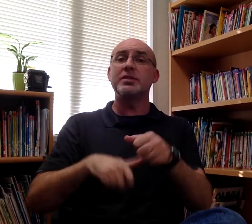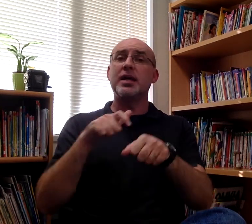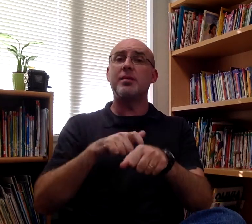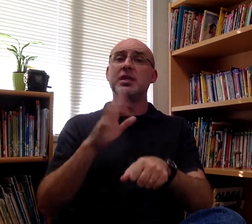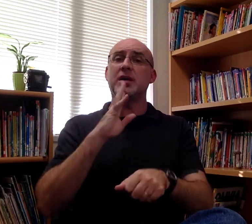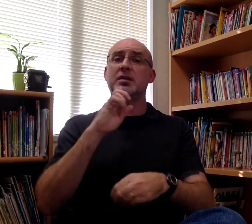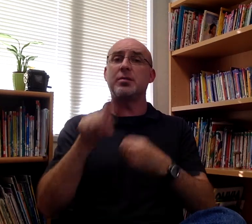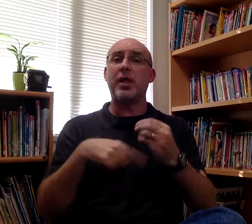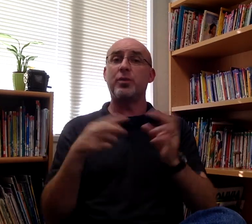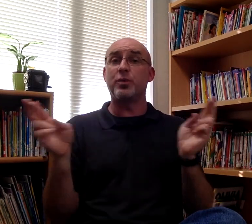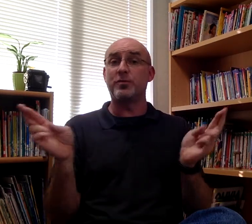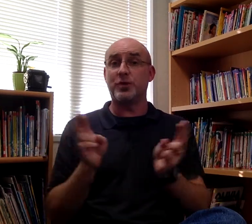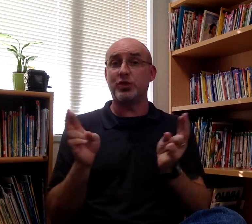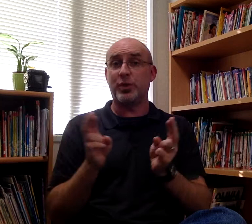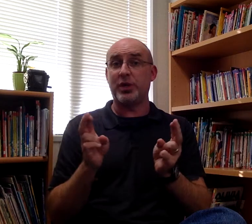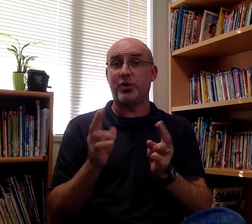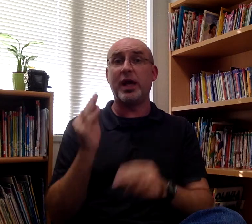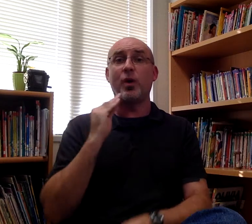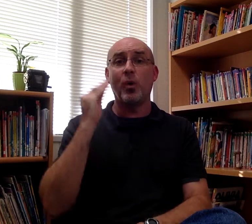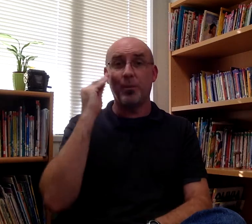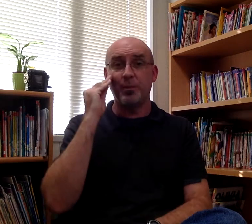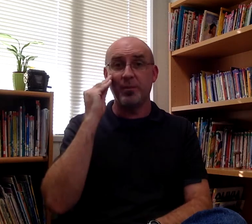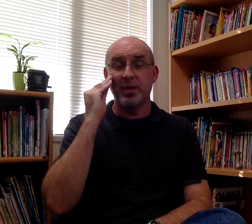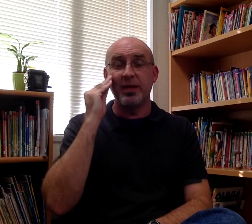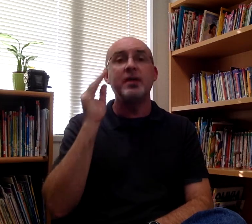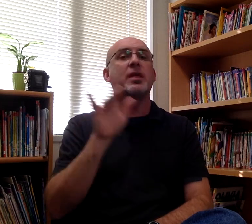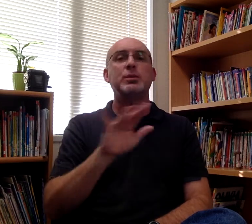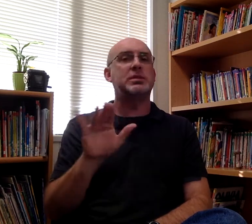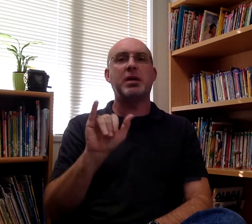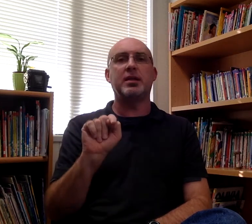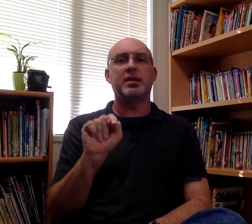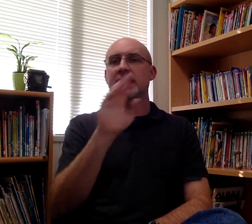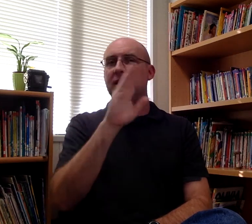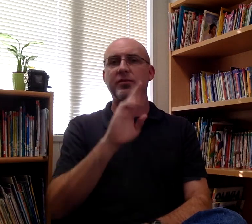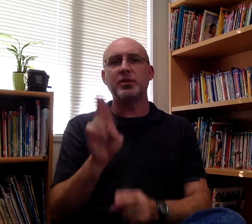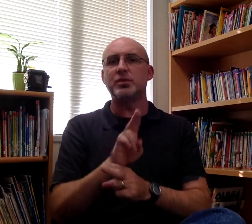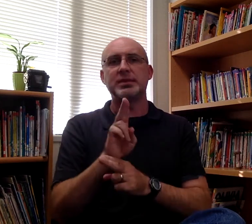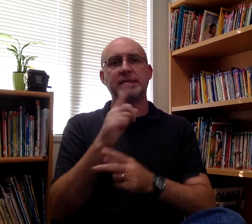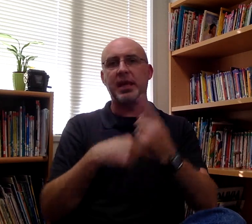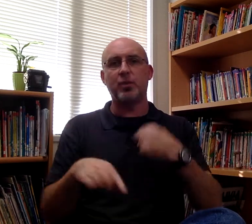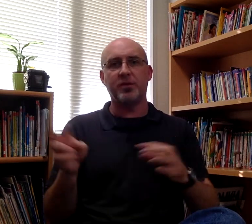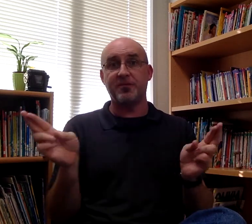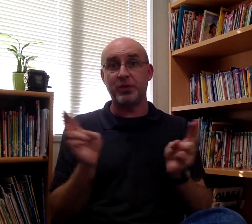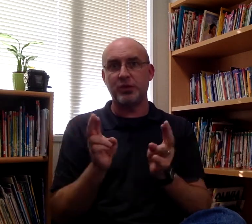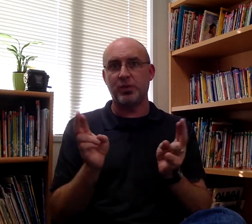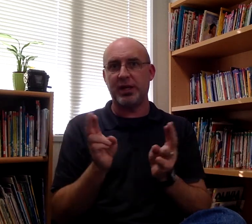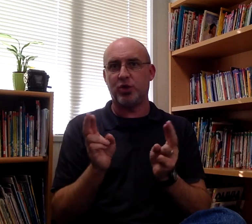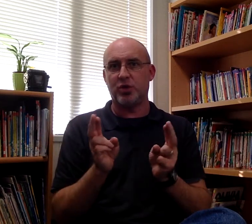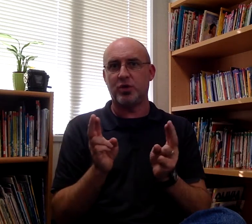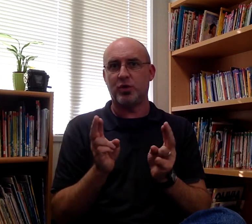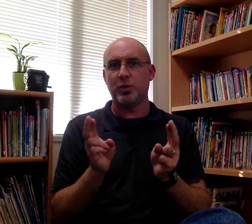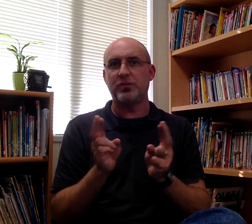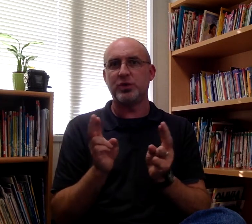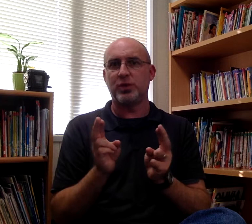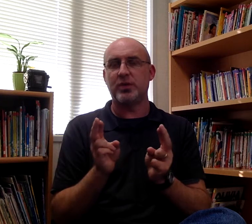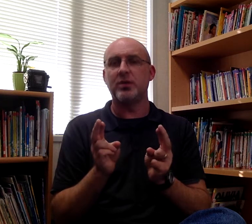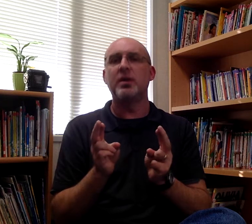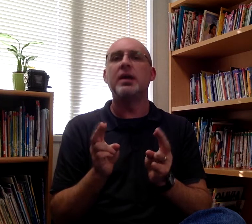time they talked about the refrigerator at home, they would spell it. They never used the sign refrigerator.